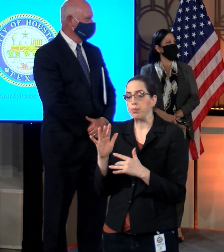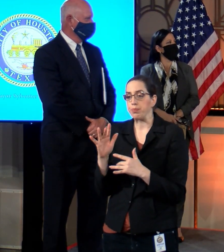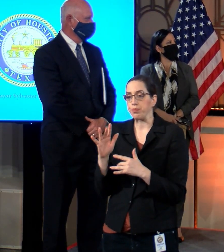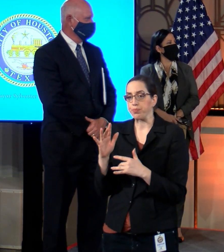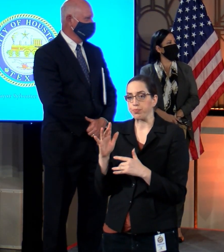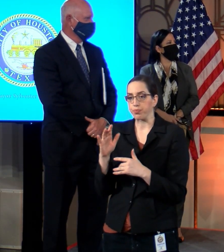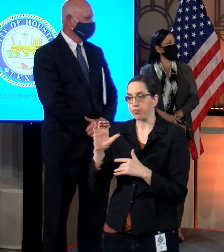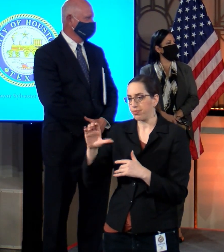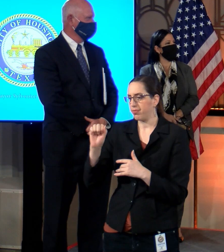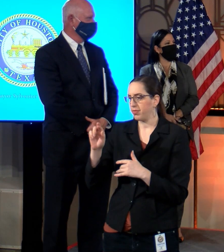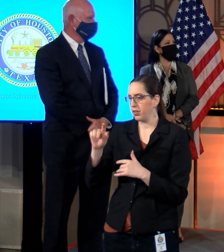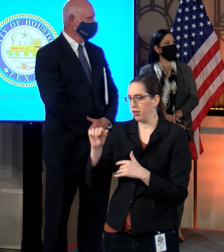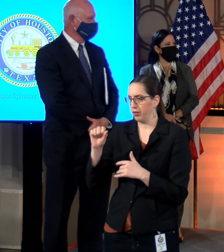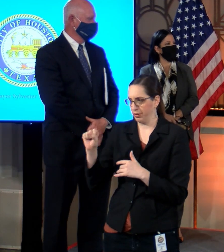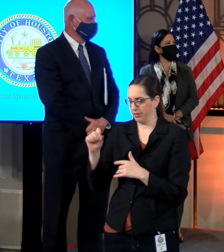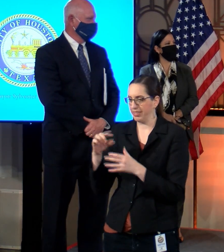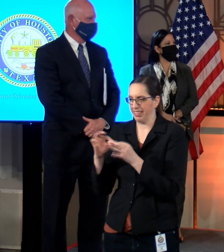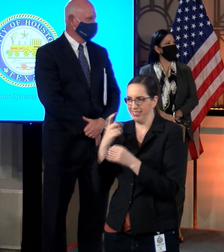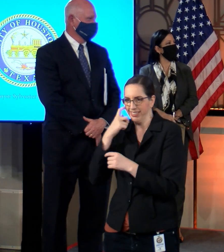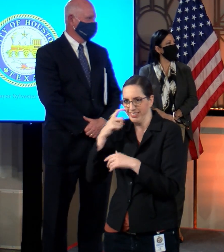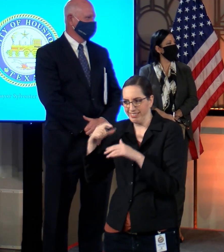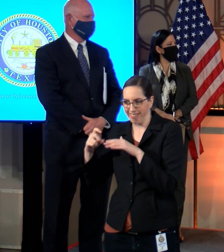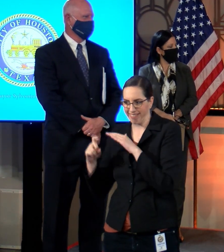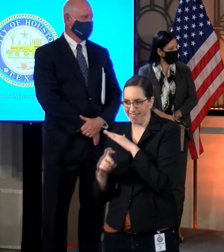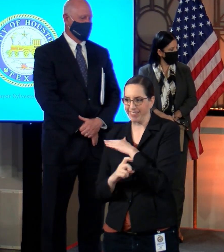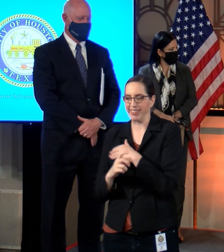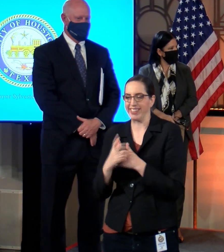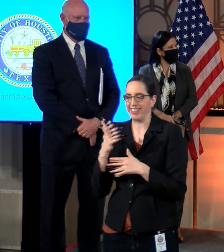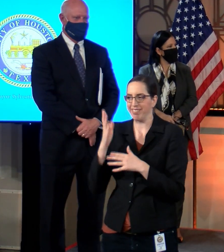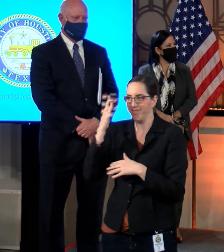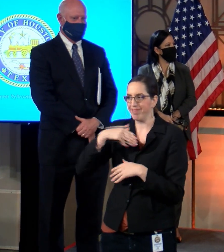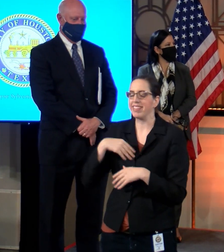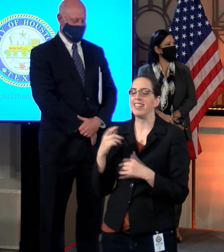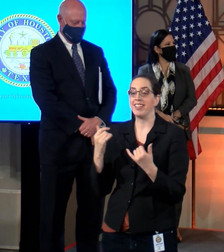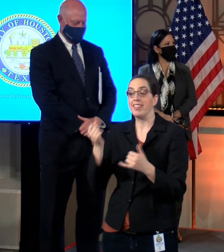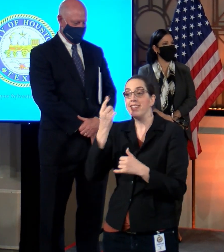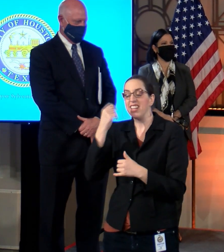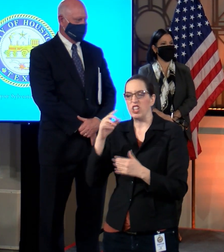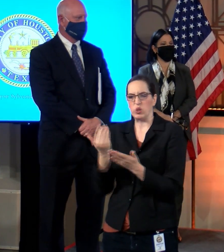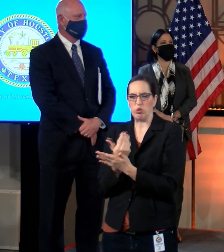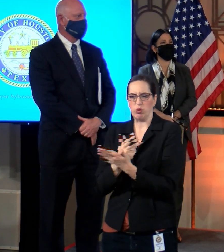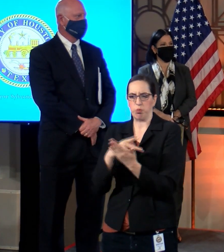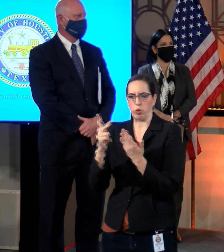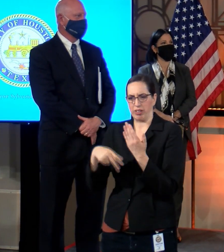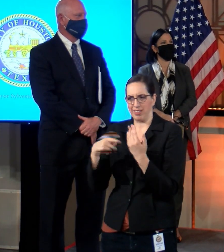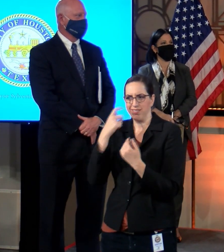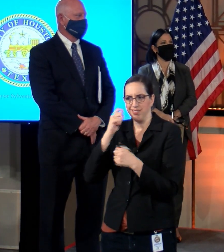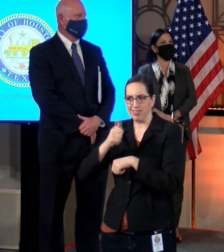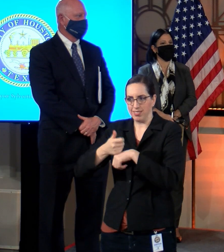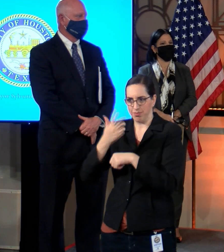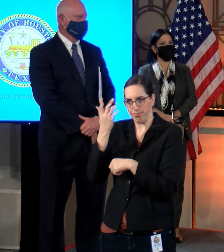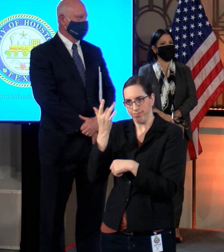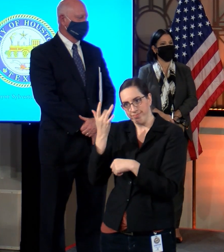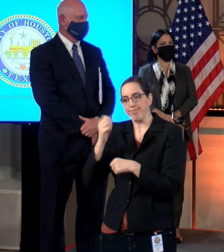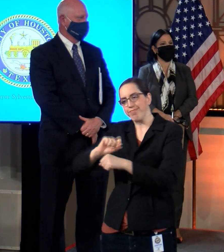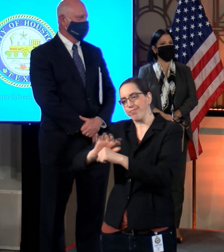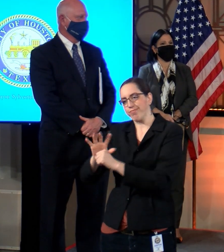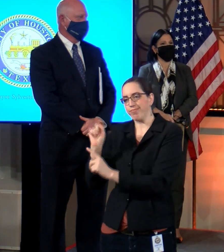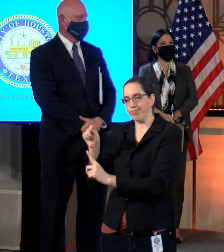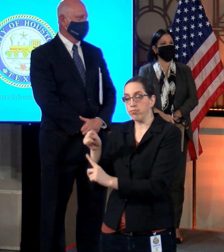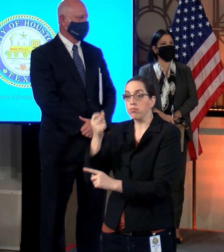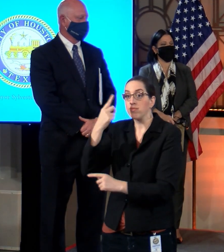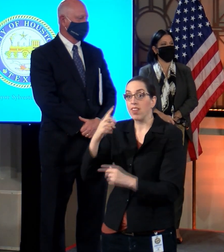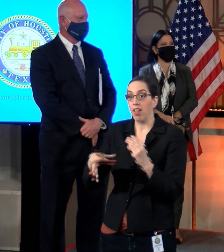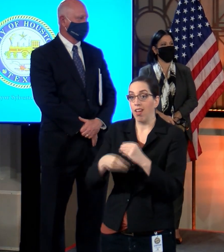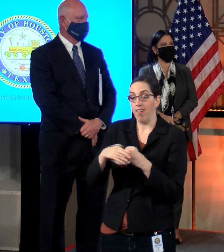and Carla Cisneros from District 8 snuck in on me. And while this program is new because of COVID-19, in addition to